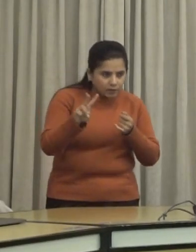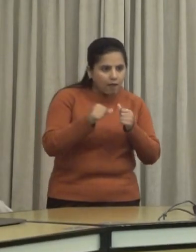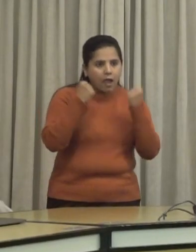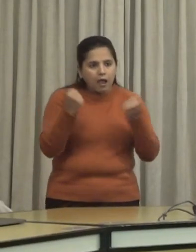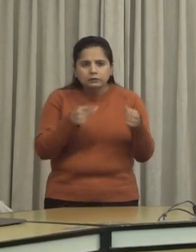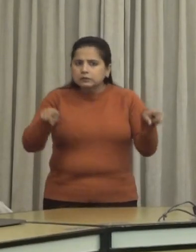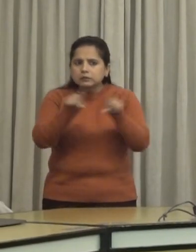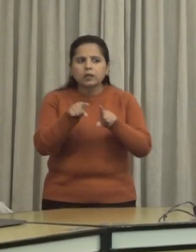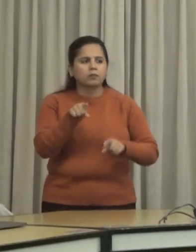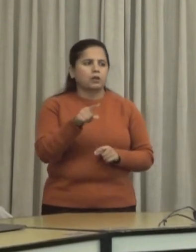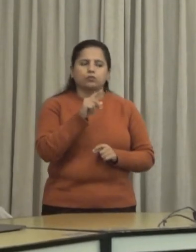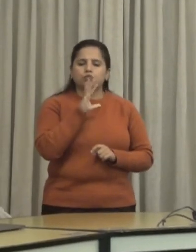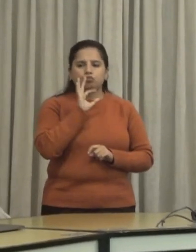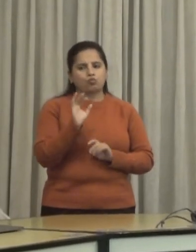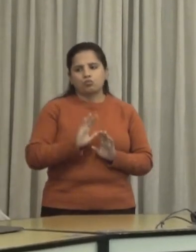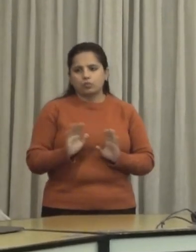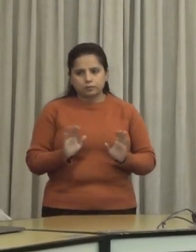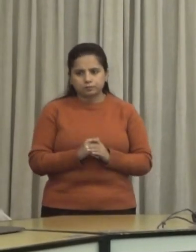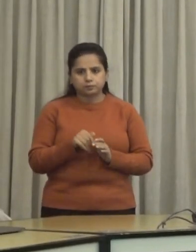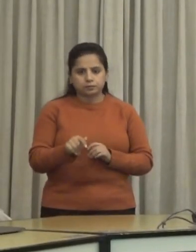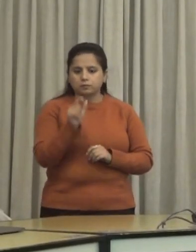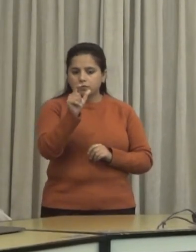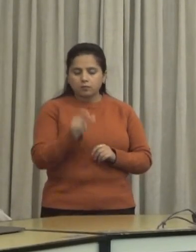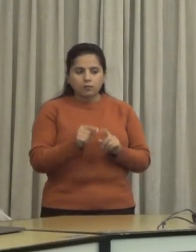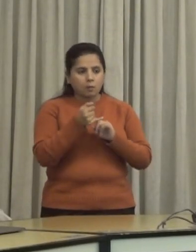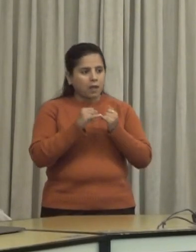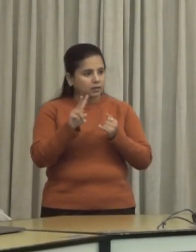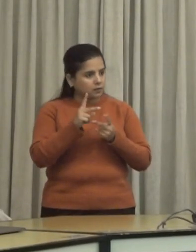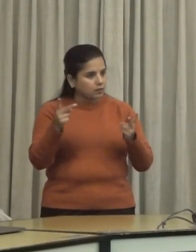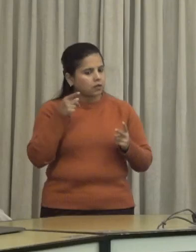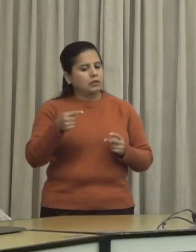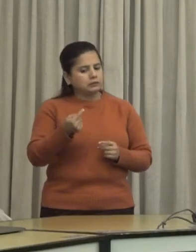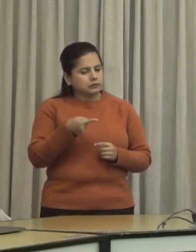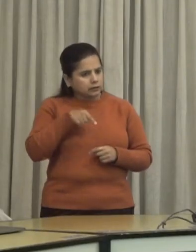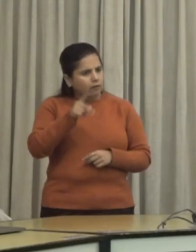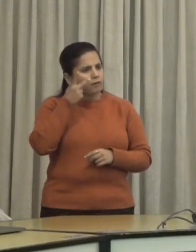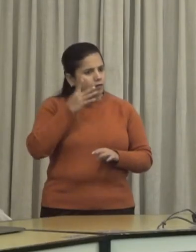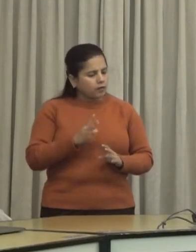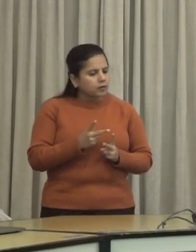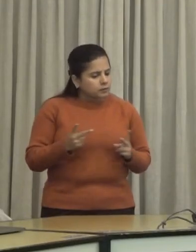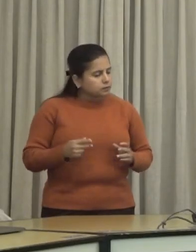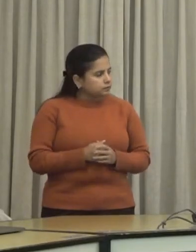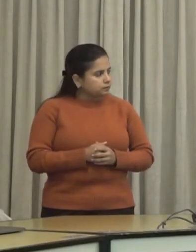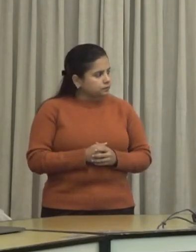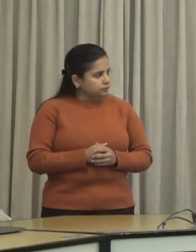the same. That's not true. In fact, the term passive euthanasia itself is being